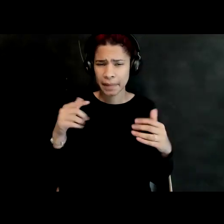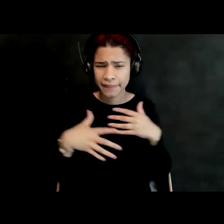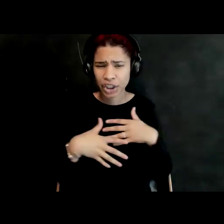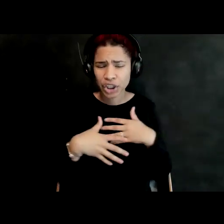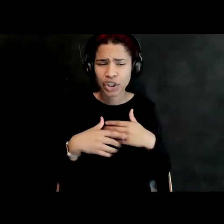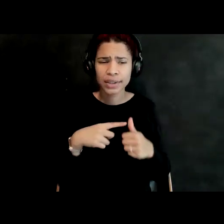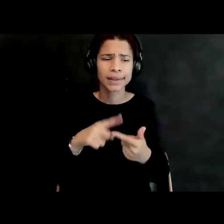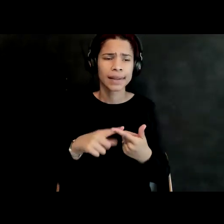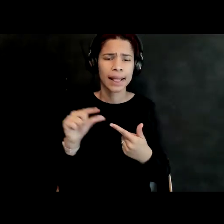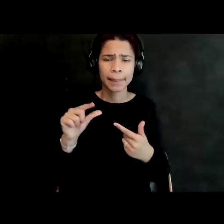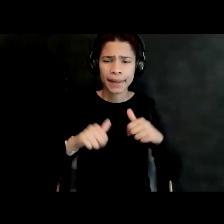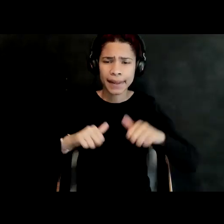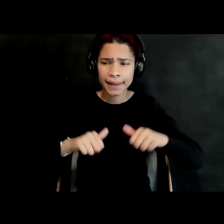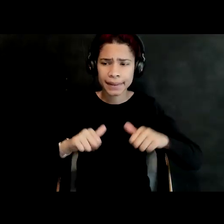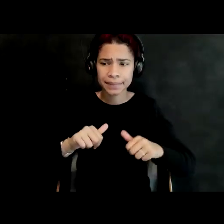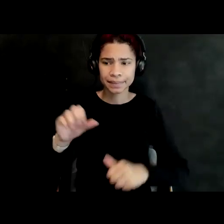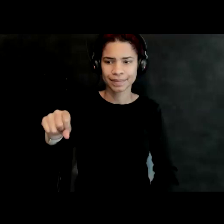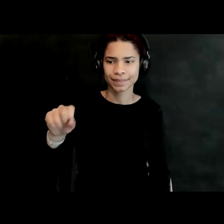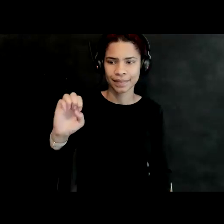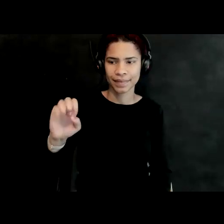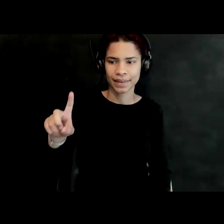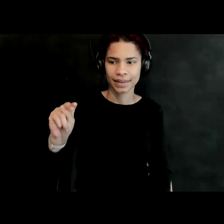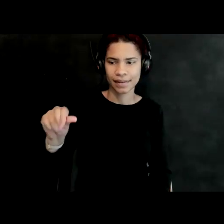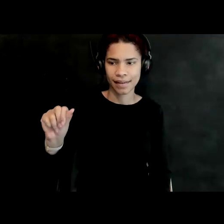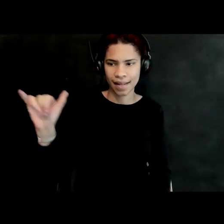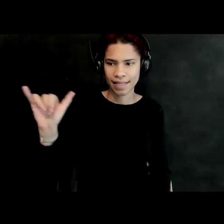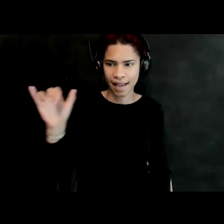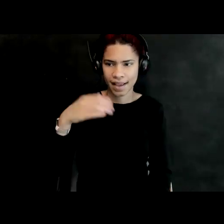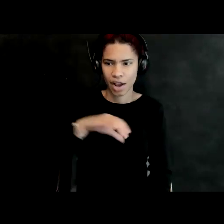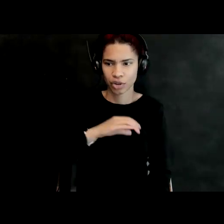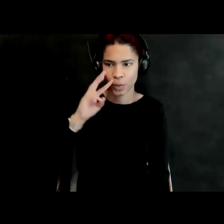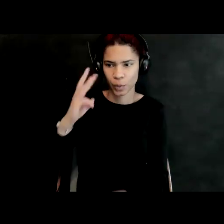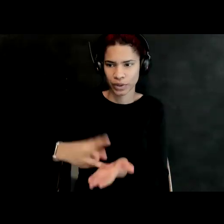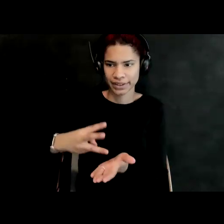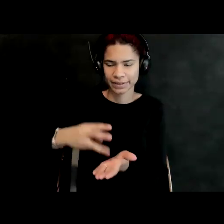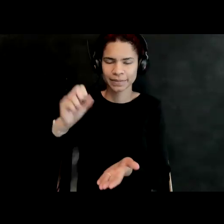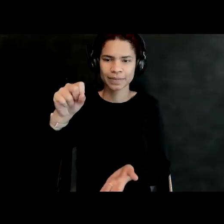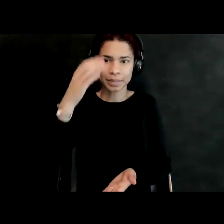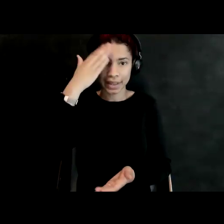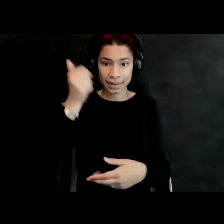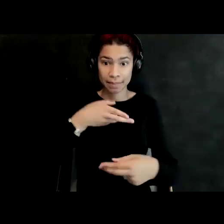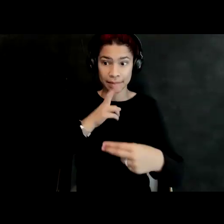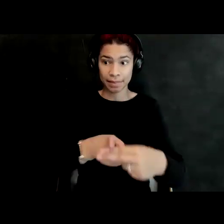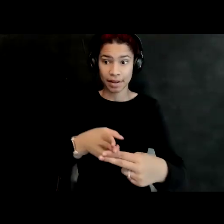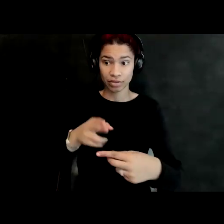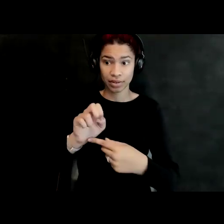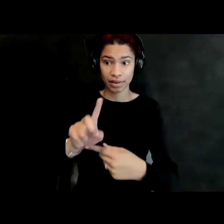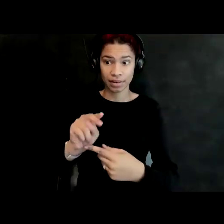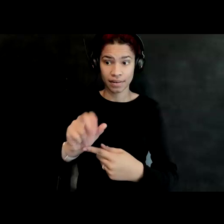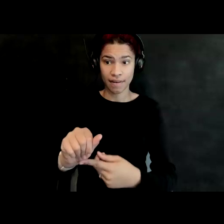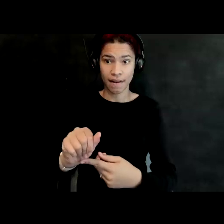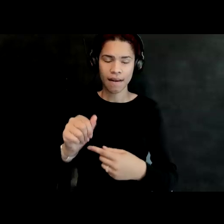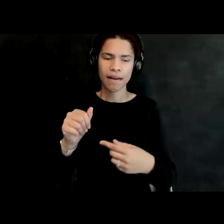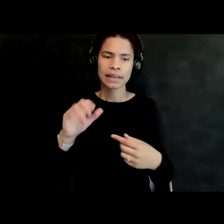little hesitation. Edna, yeah, that's great. Edna is like a character witness because in mentioning Edna seems to introduce the idea of,